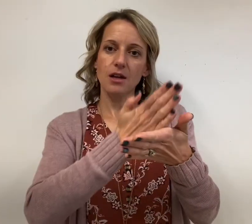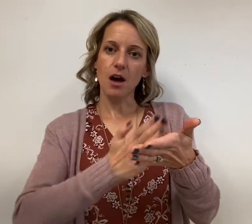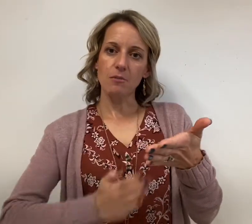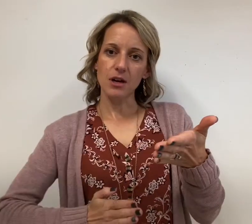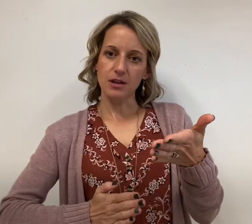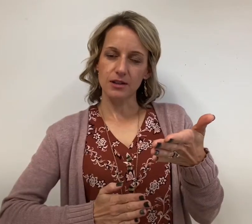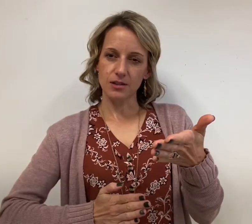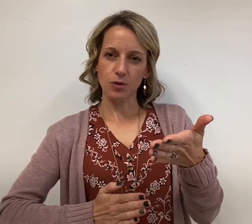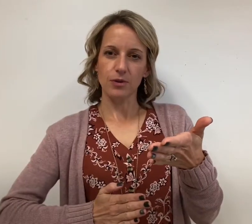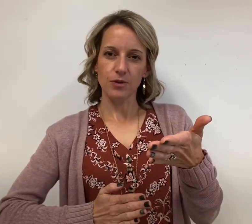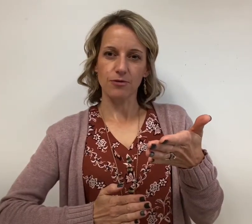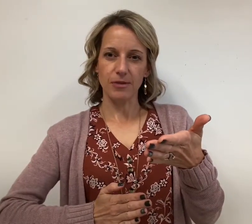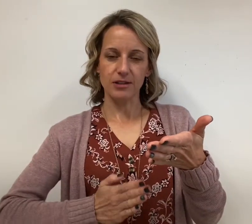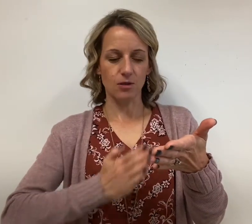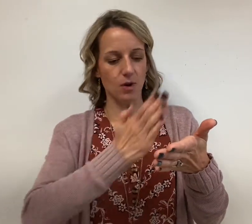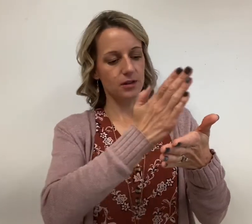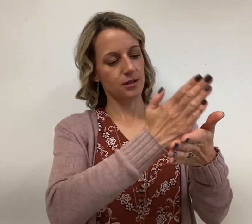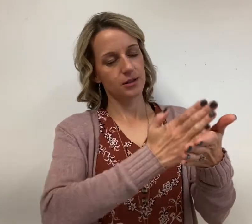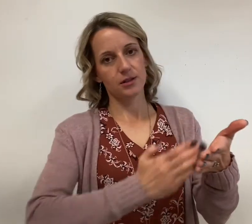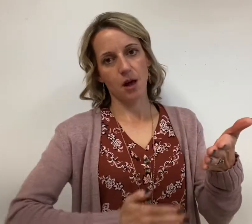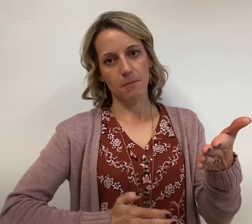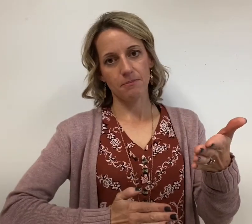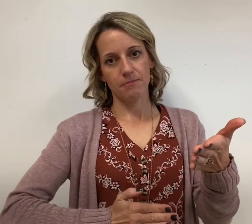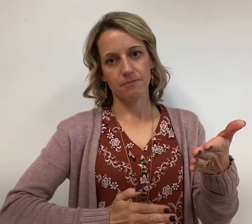Some, these are review for Mesa 1. Some,